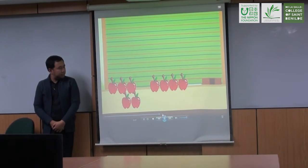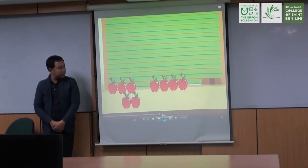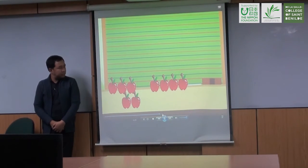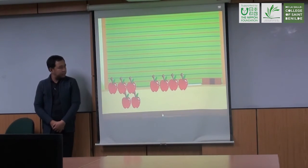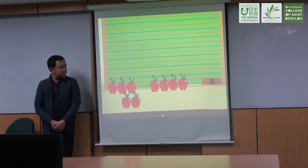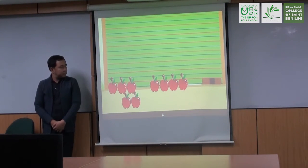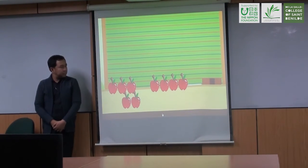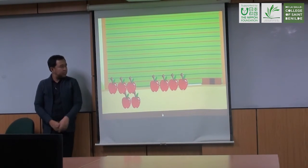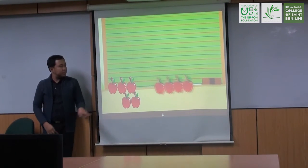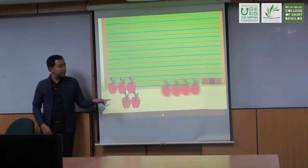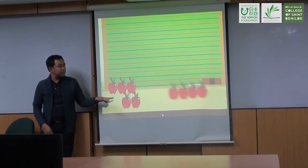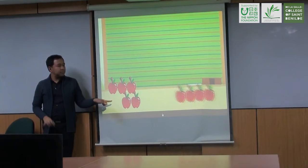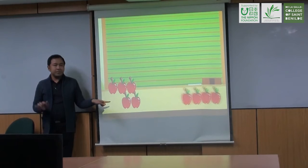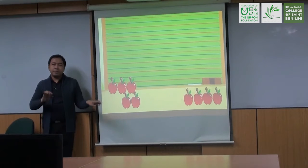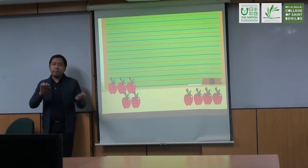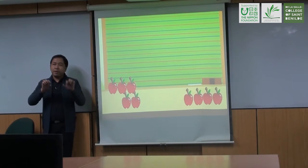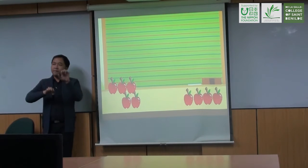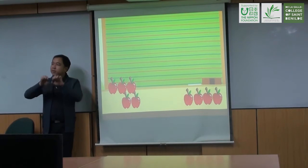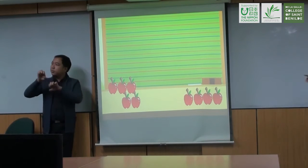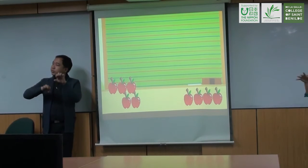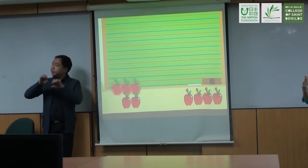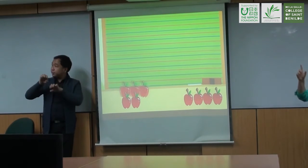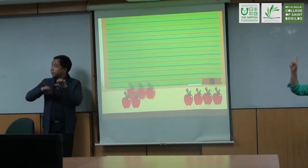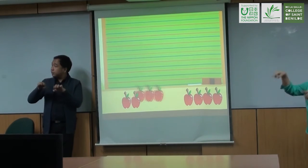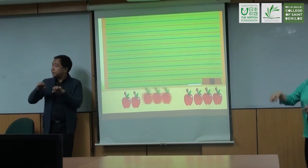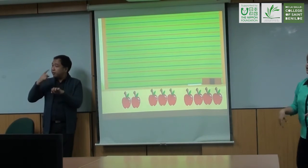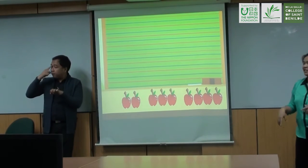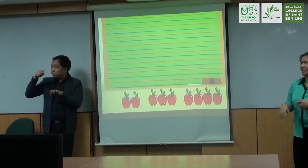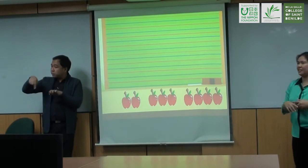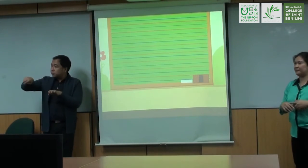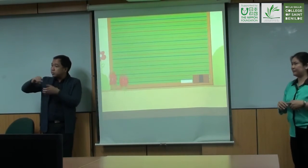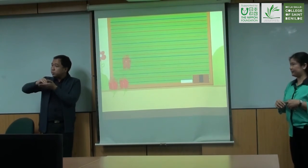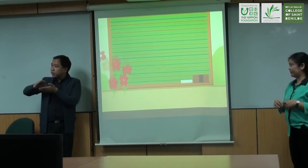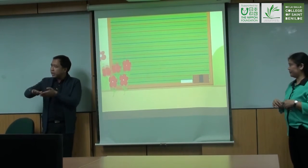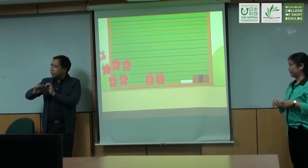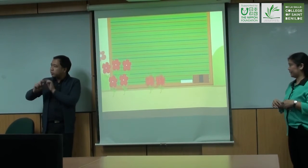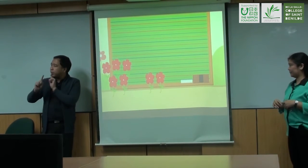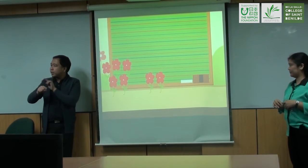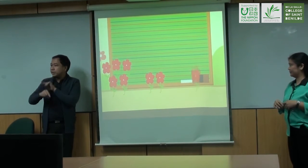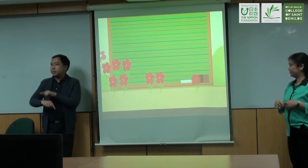Ito yung parang evaluation. There are for the student to answer.